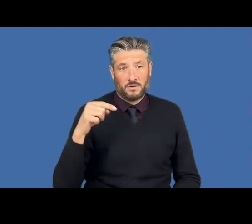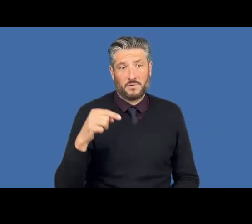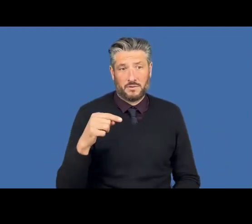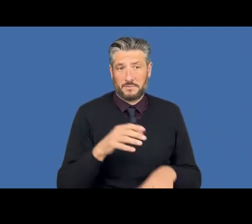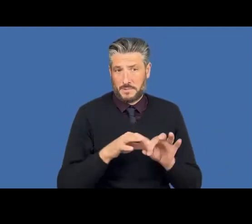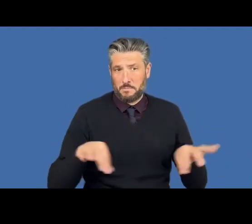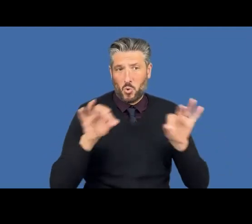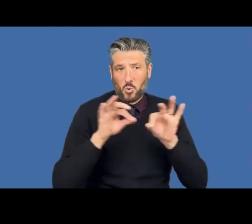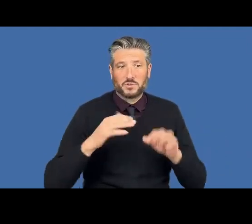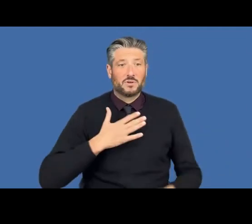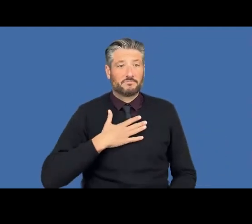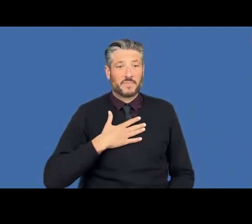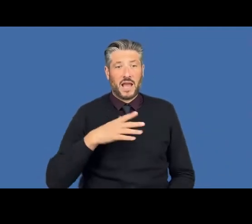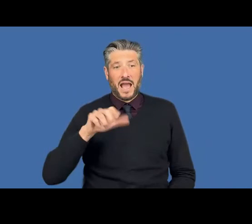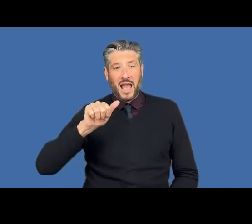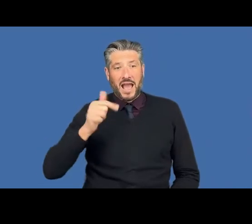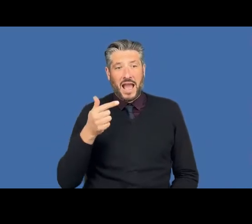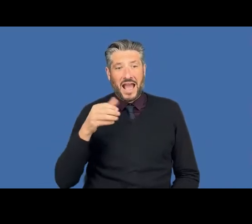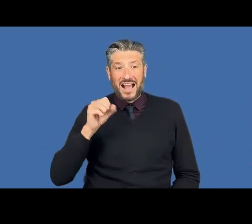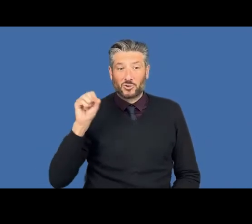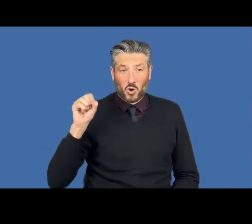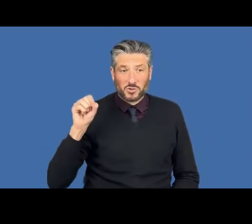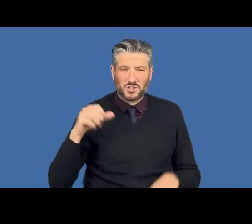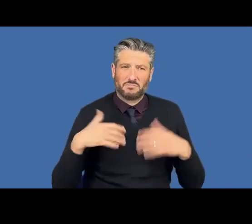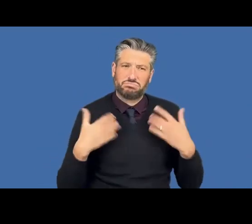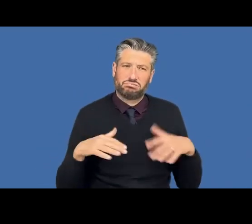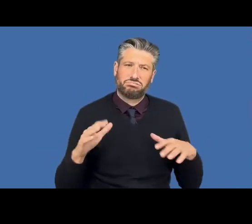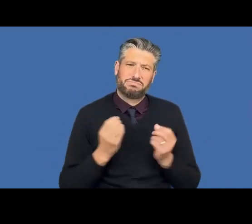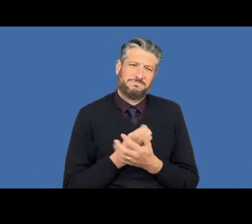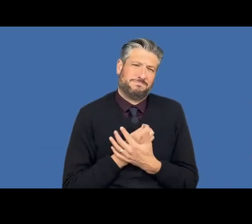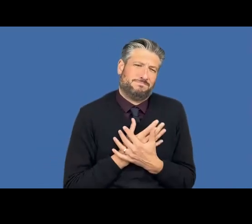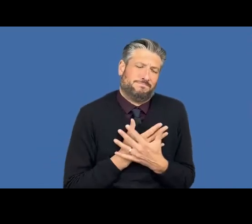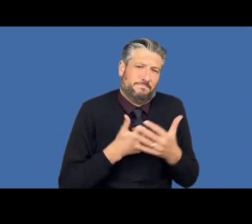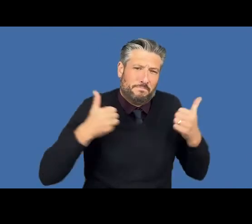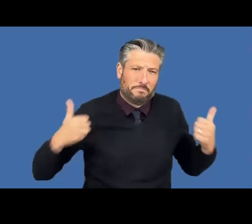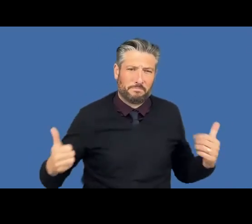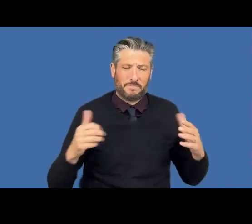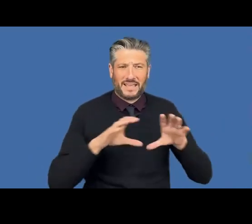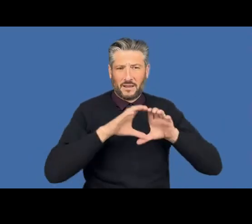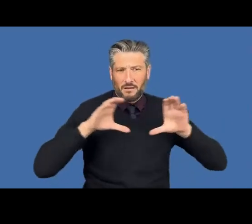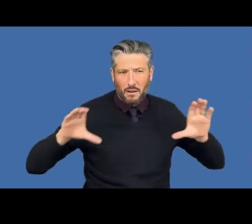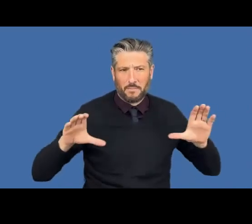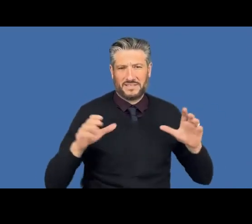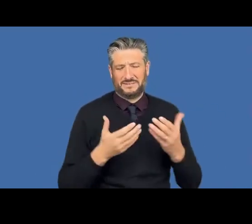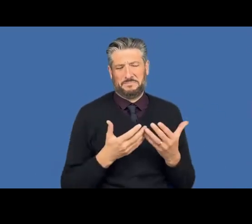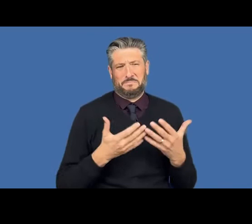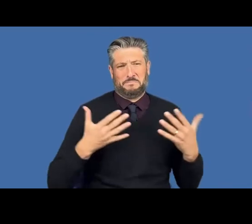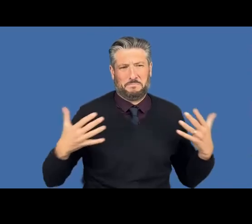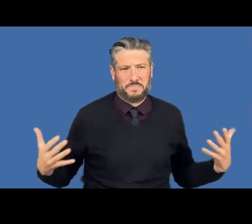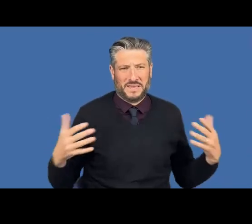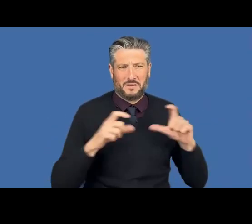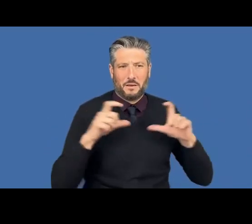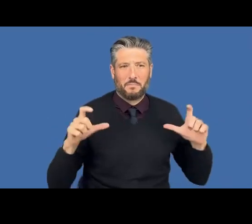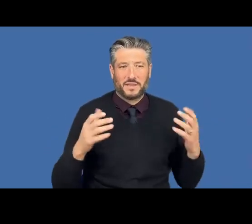my size or of the size of some of our customers, where they're enormous. Yeah. It can feel like you're boiling the ocean. So you have